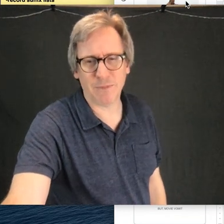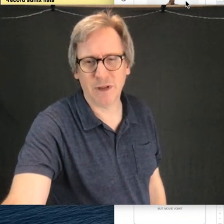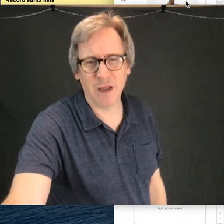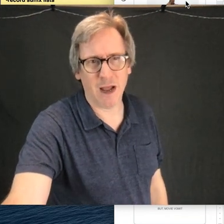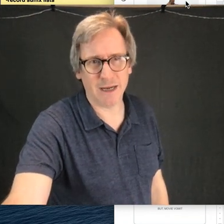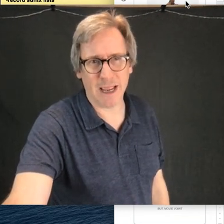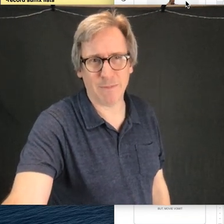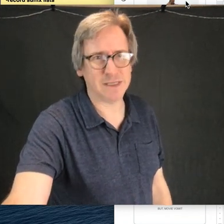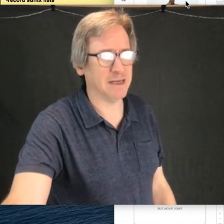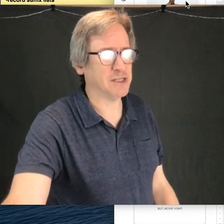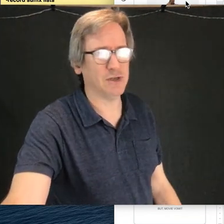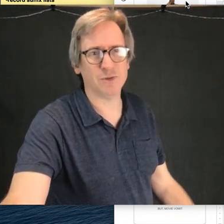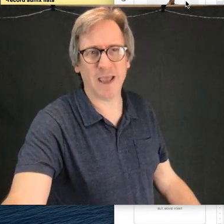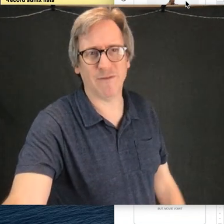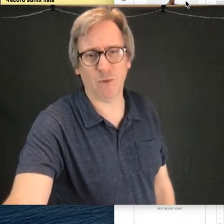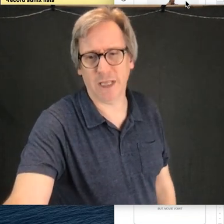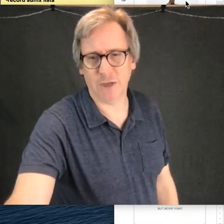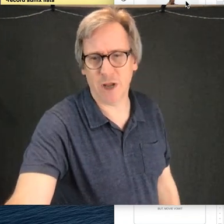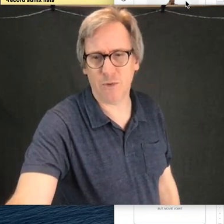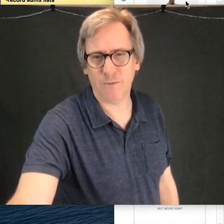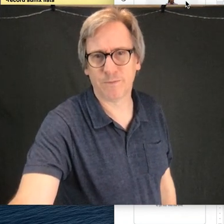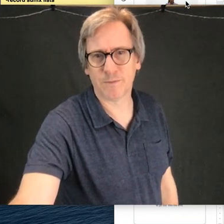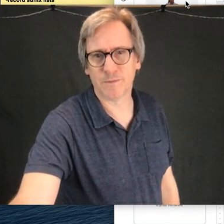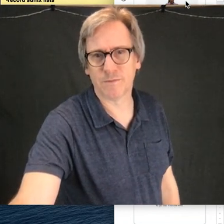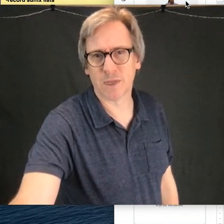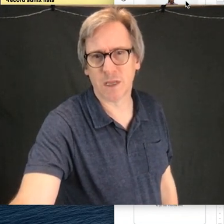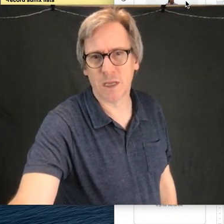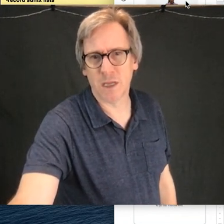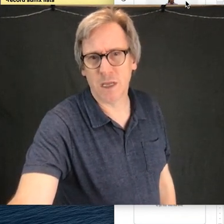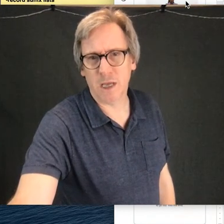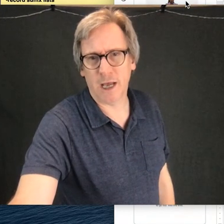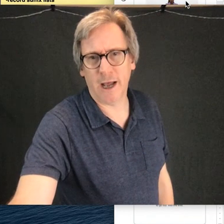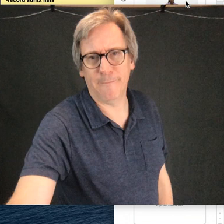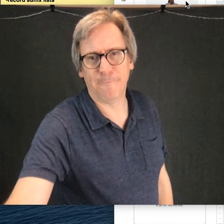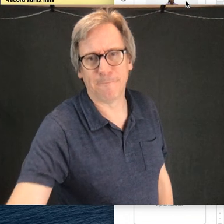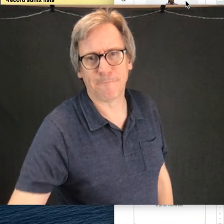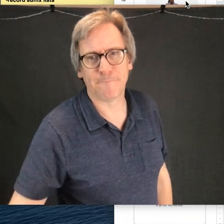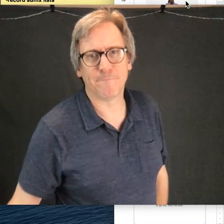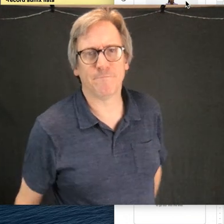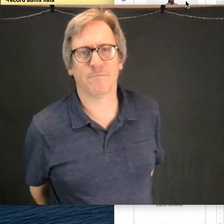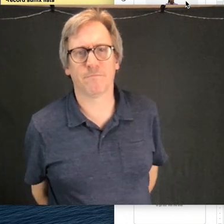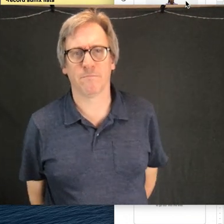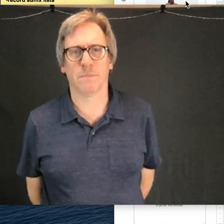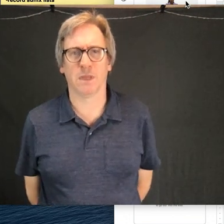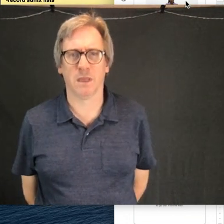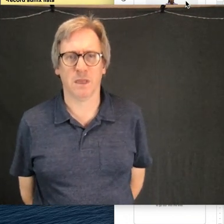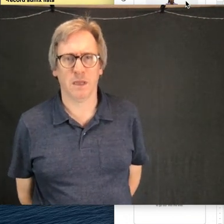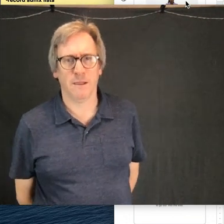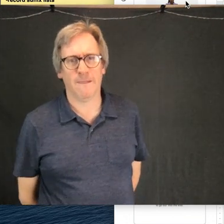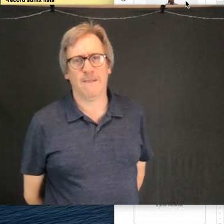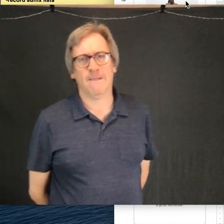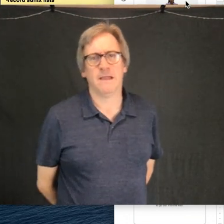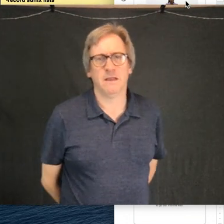set up on campus, and as soon as we have it, we'll let you know. Um,